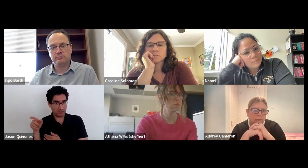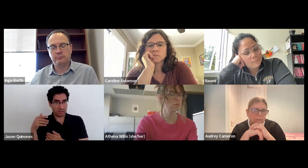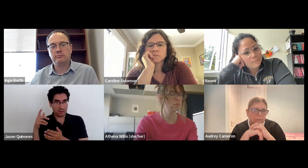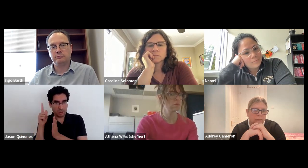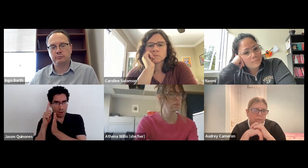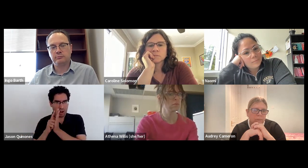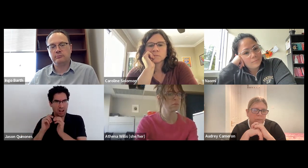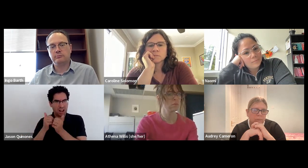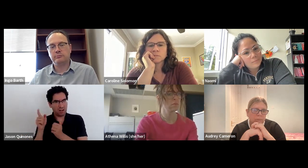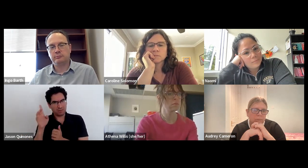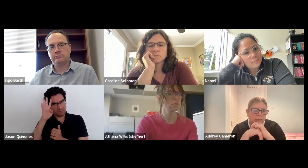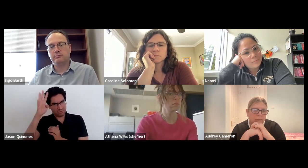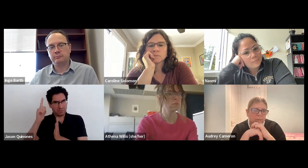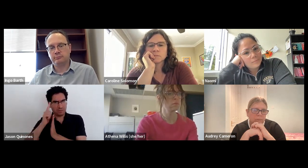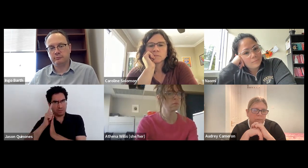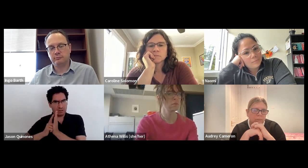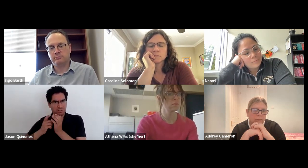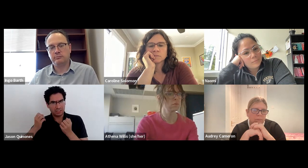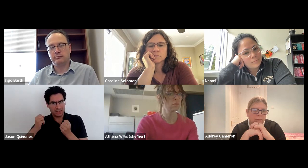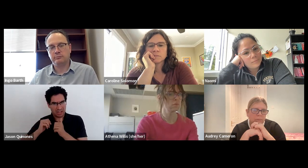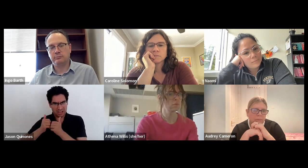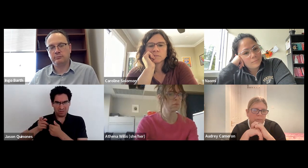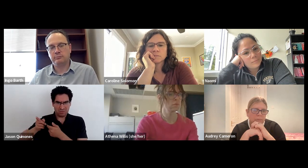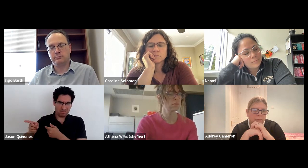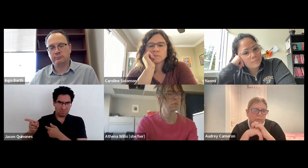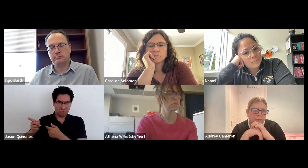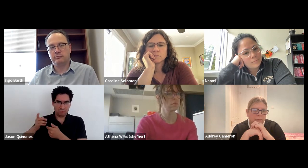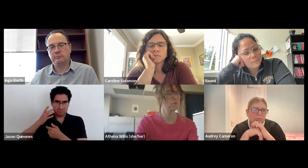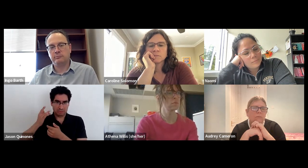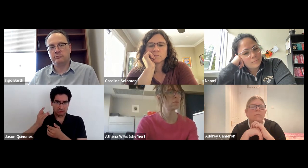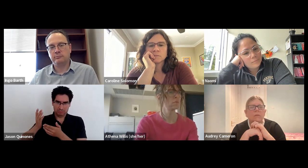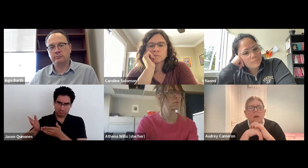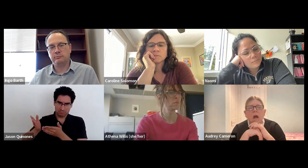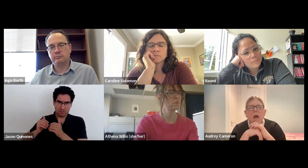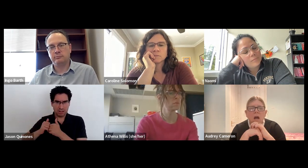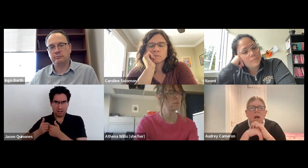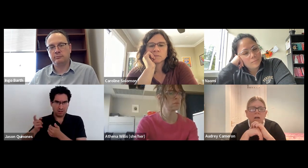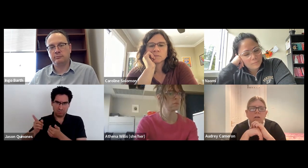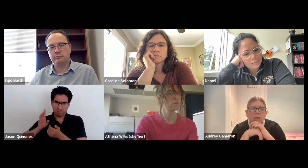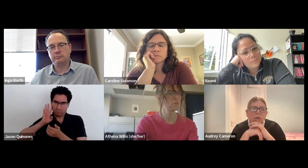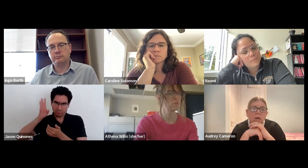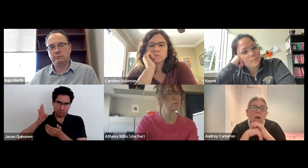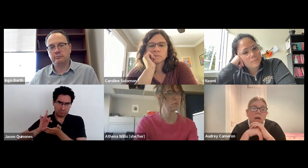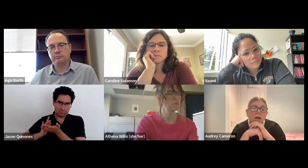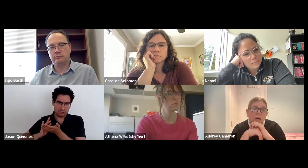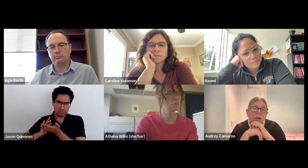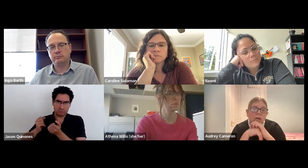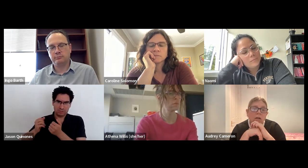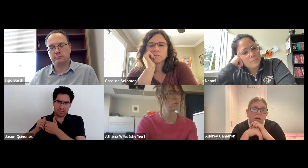same experience that we are? Okay, well, how do you come up with the sign for this law? Because, you know, how will